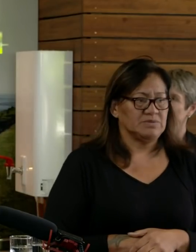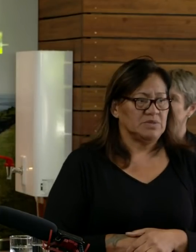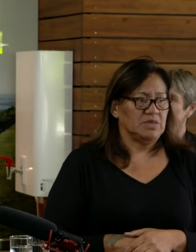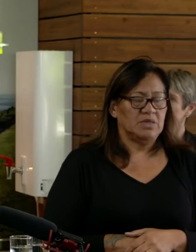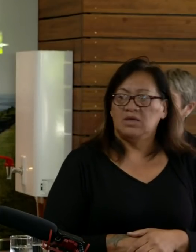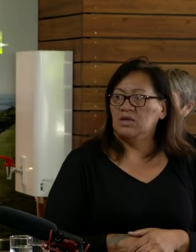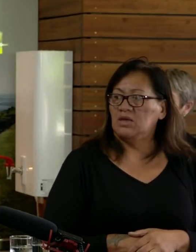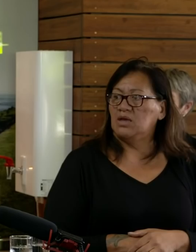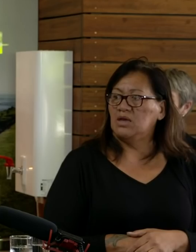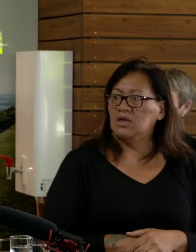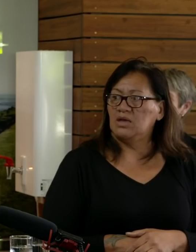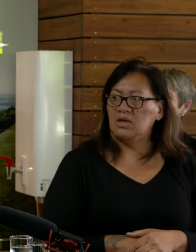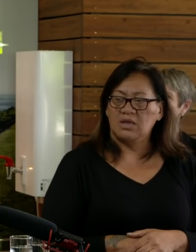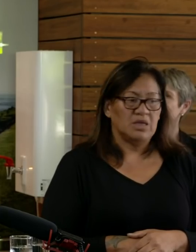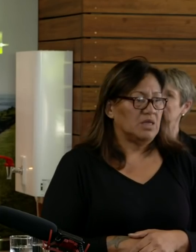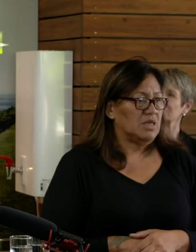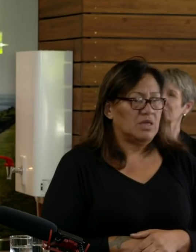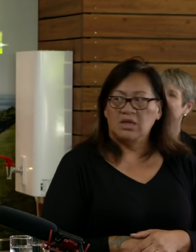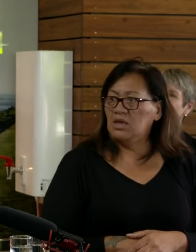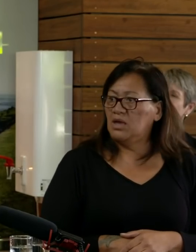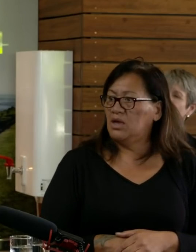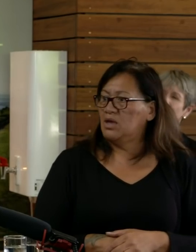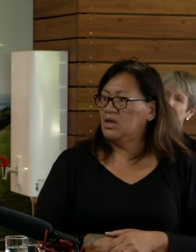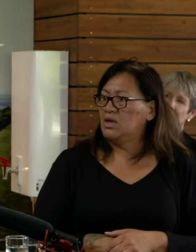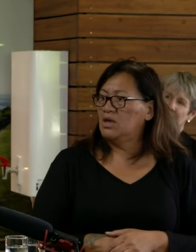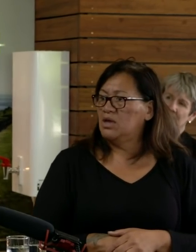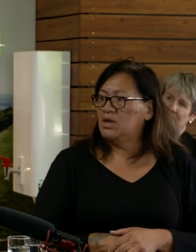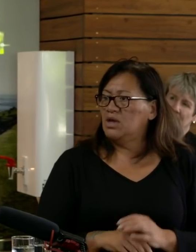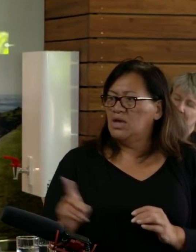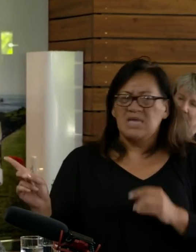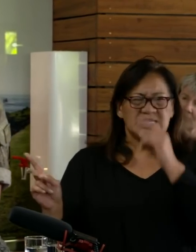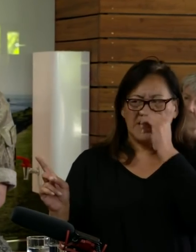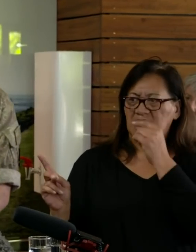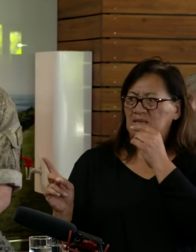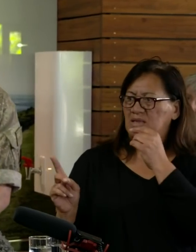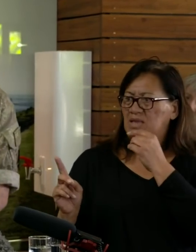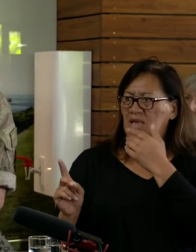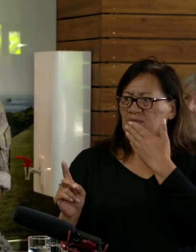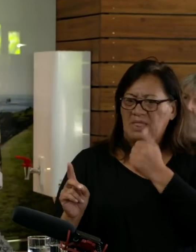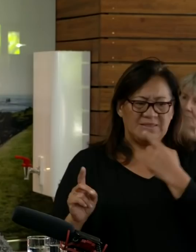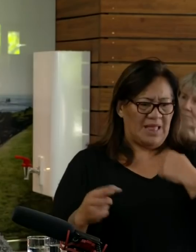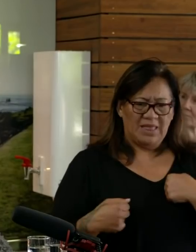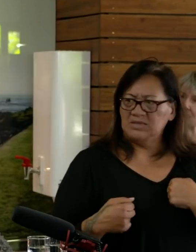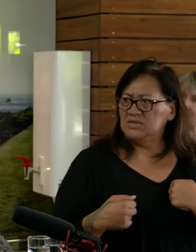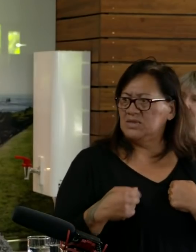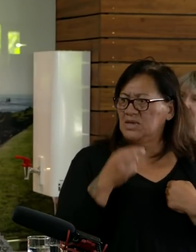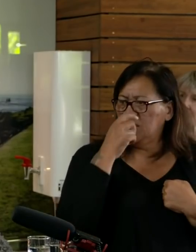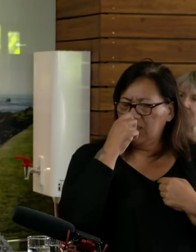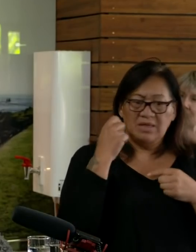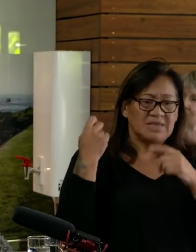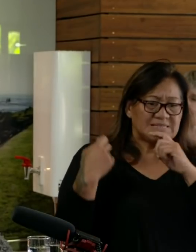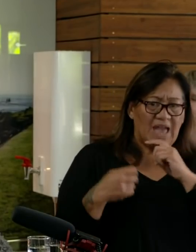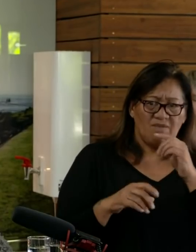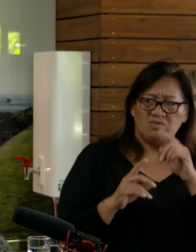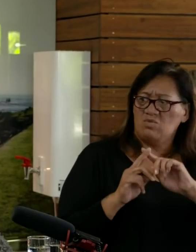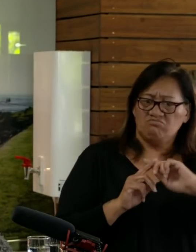you talk to us about the temperament of these men? Are they men? Are they women? You work with them closely.